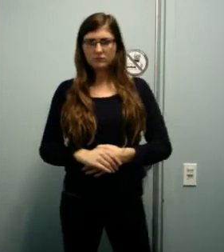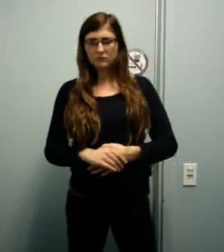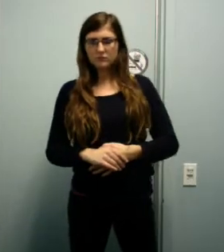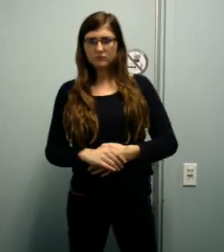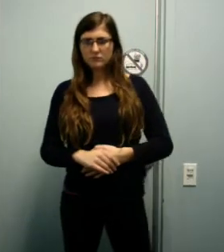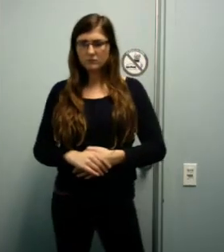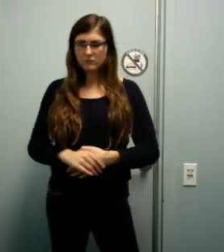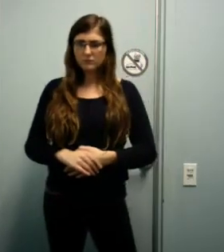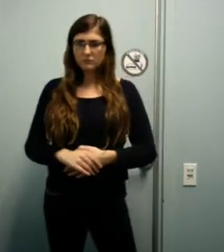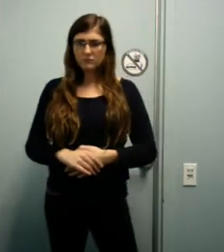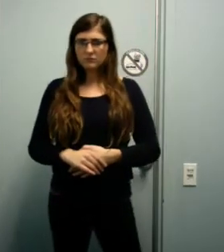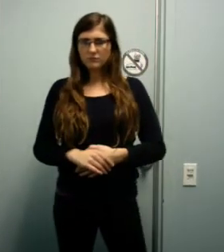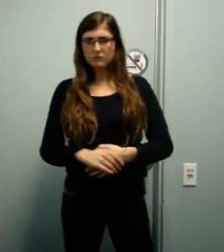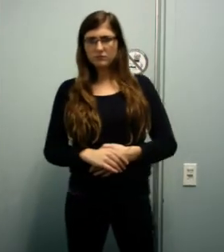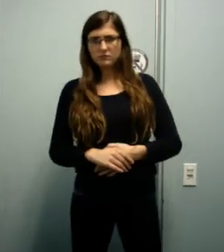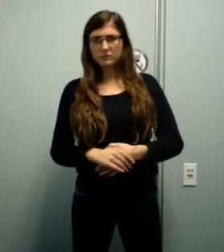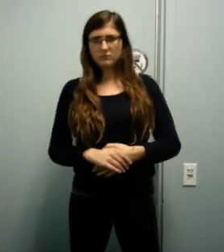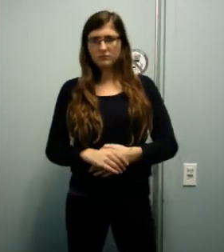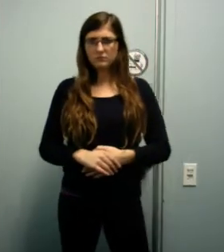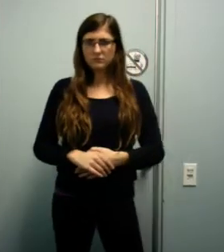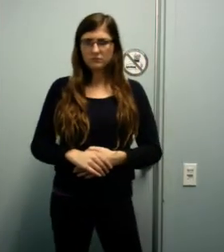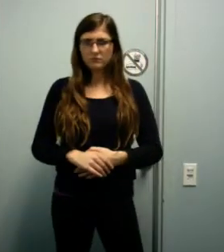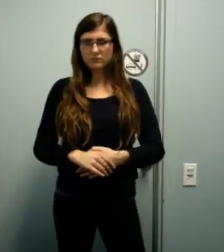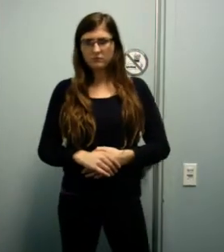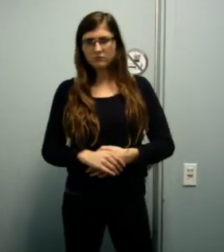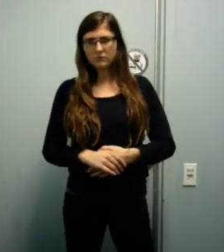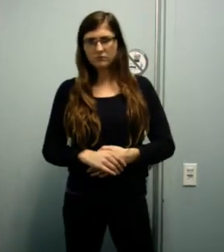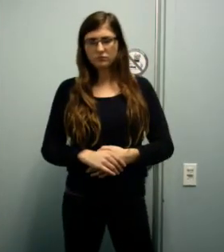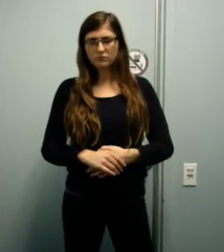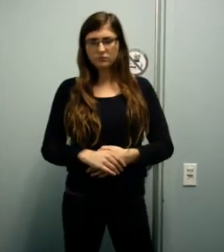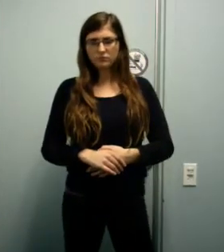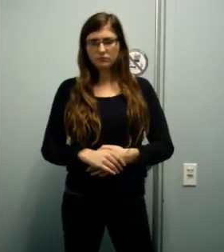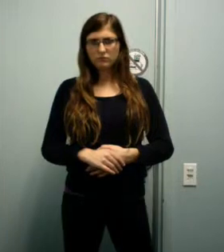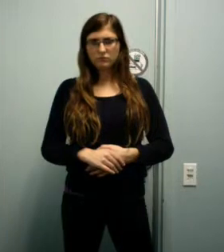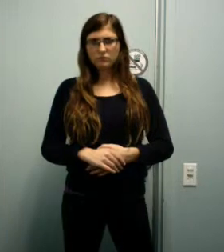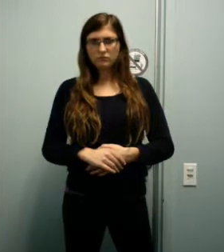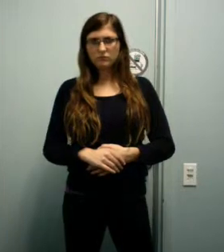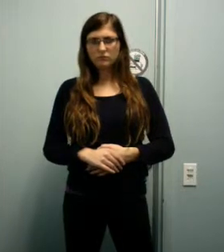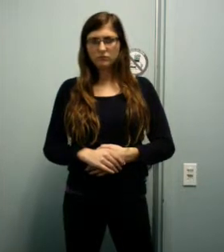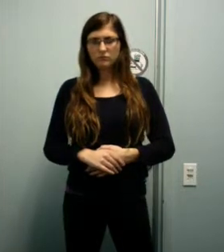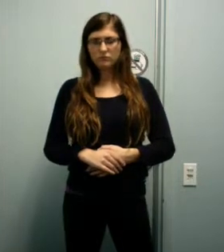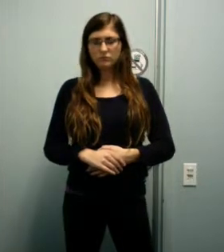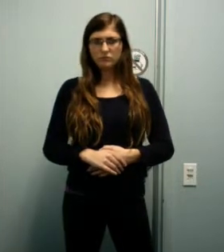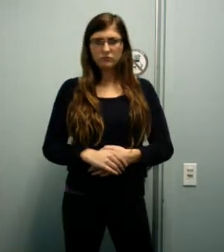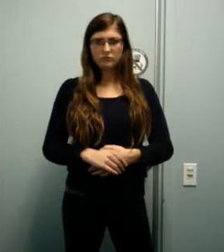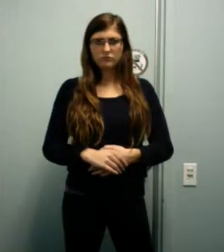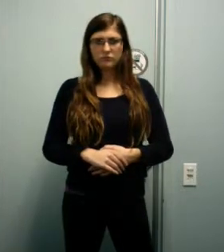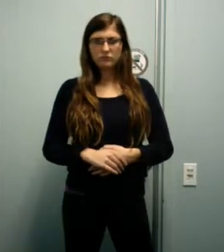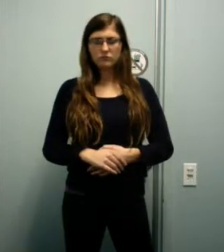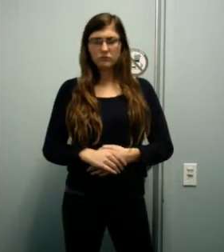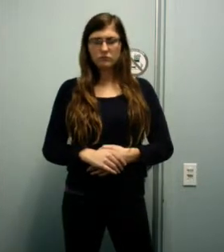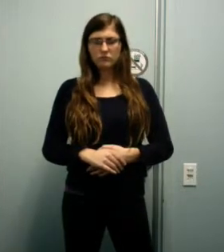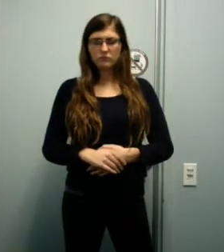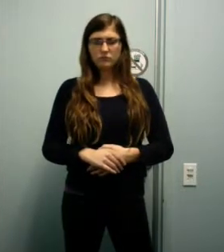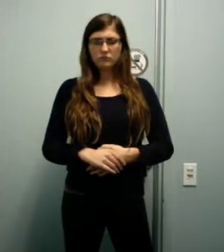being language training. We also have an interpretation division and a publication and